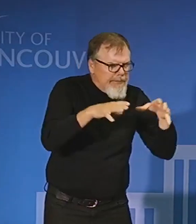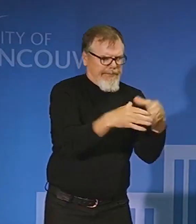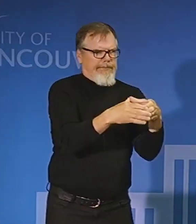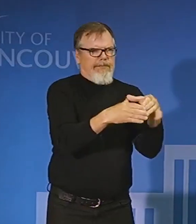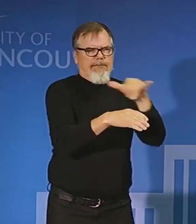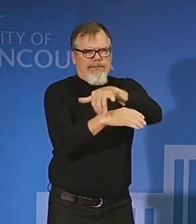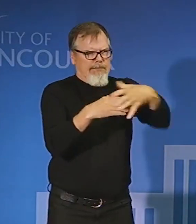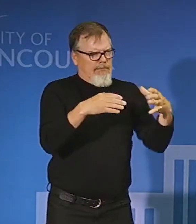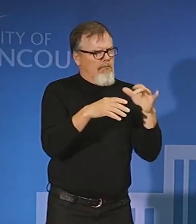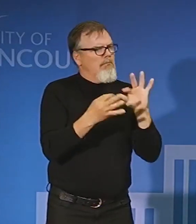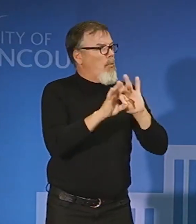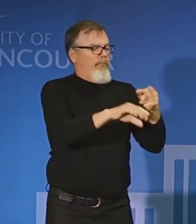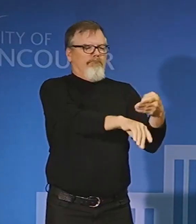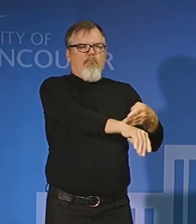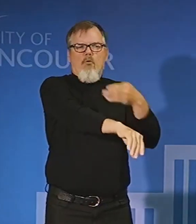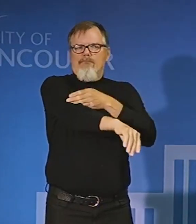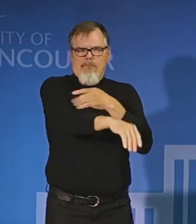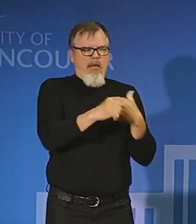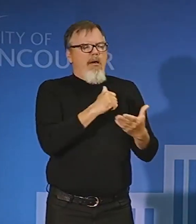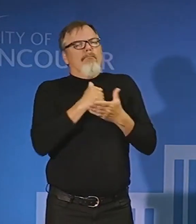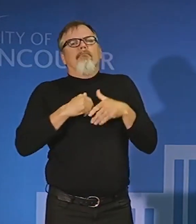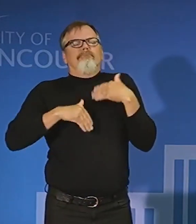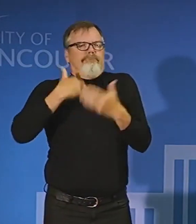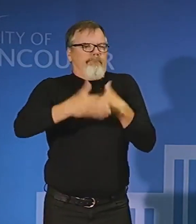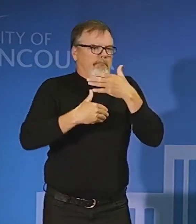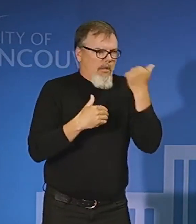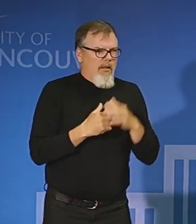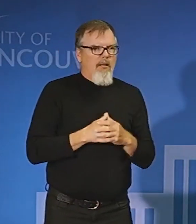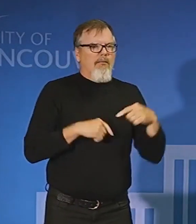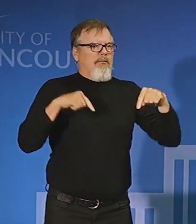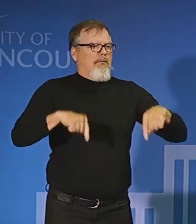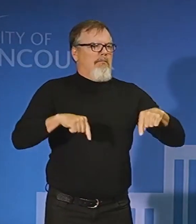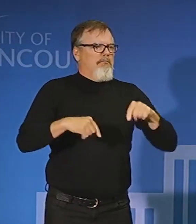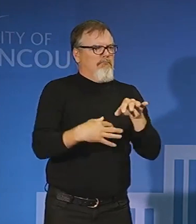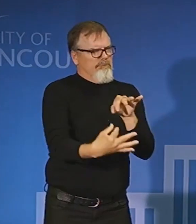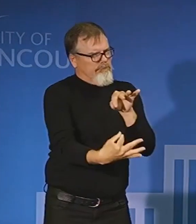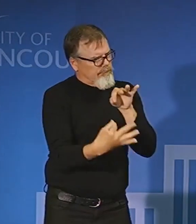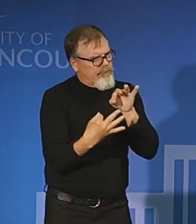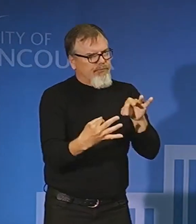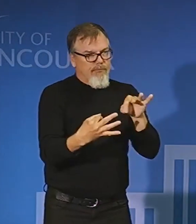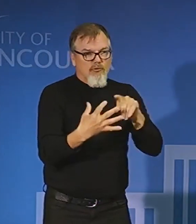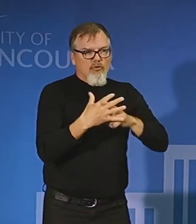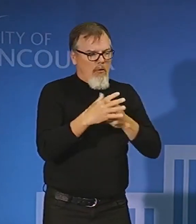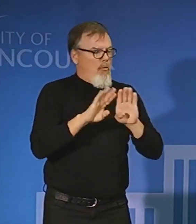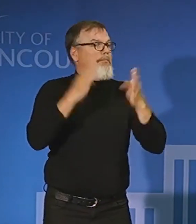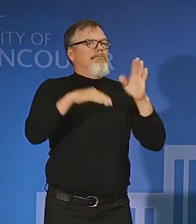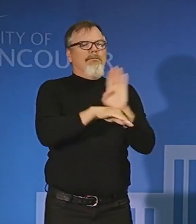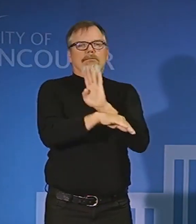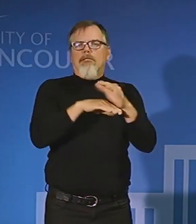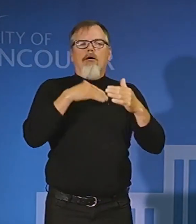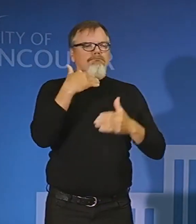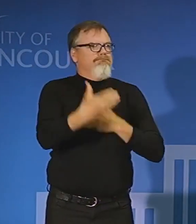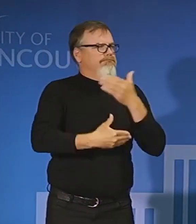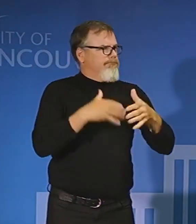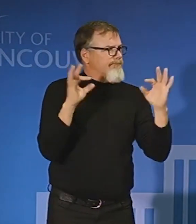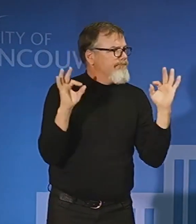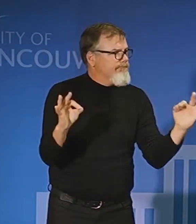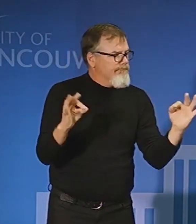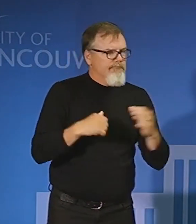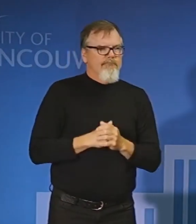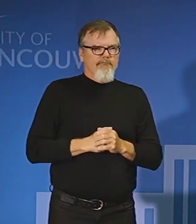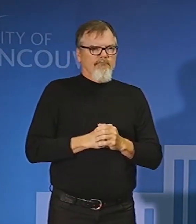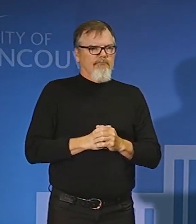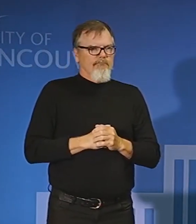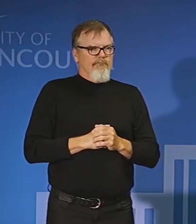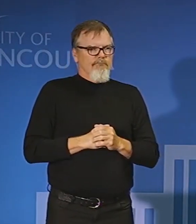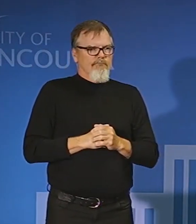going forward, this is the perfect time to begin to reopen because we know that the COVID-19 outbreak has had a devastating effect